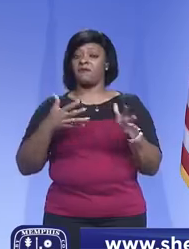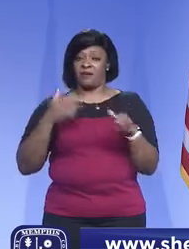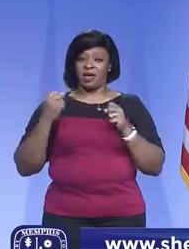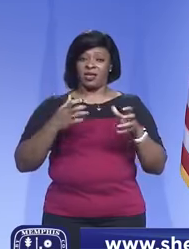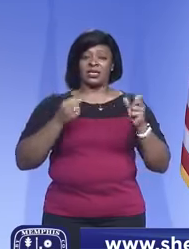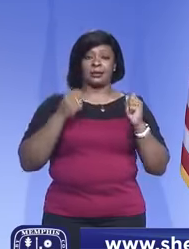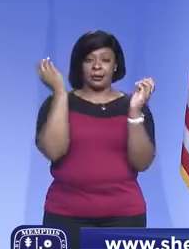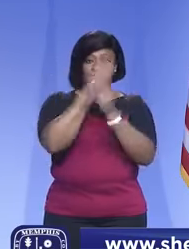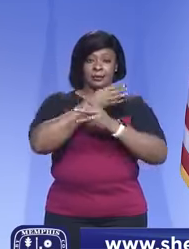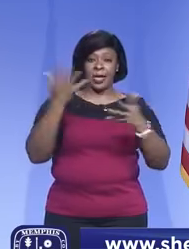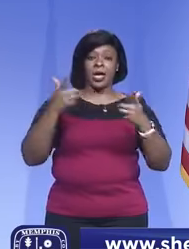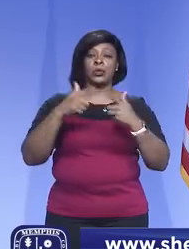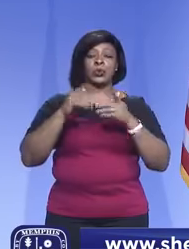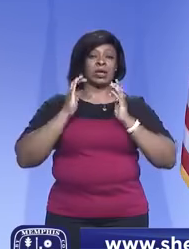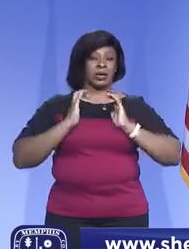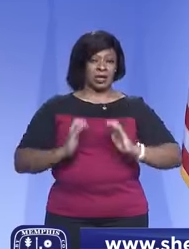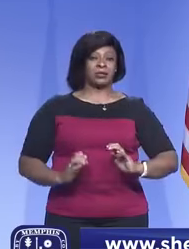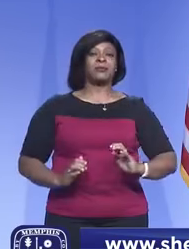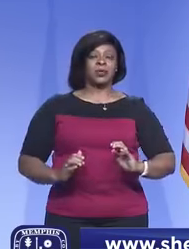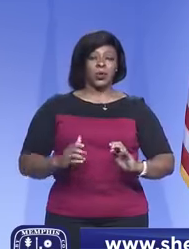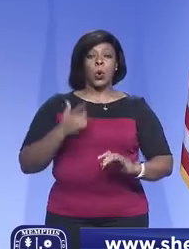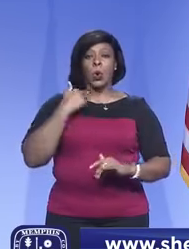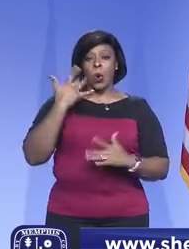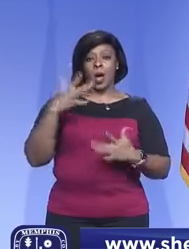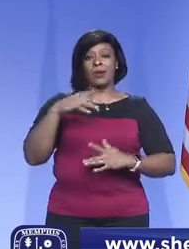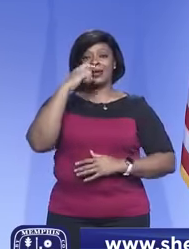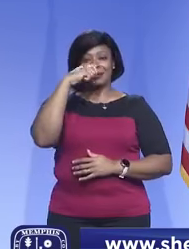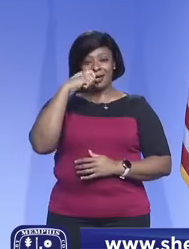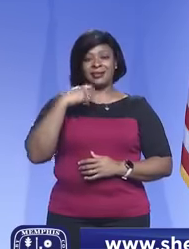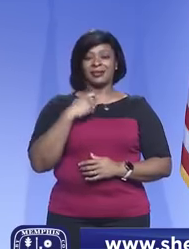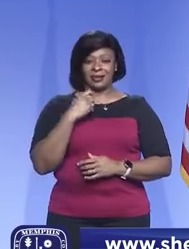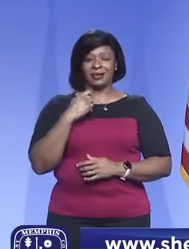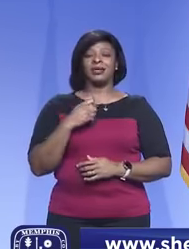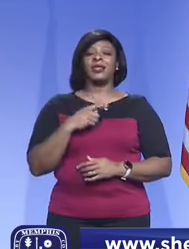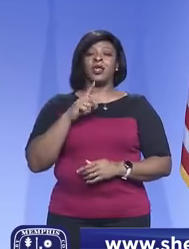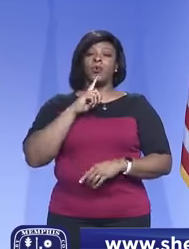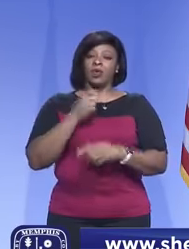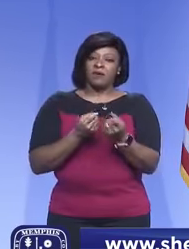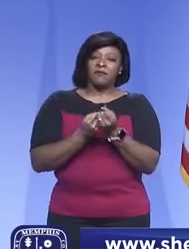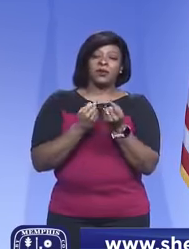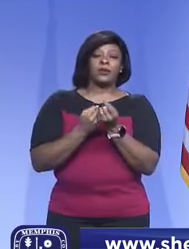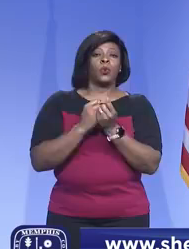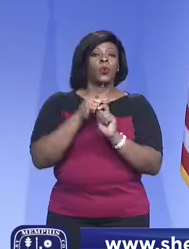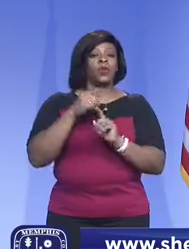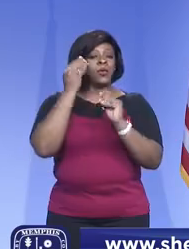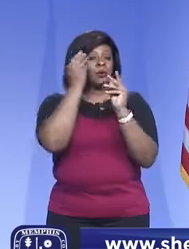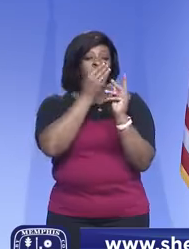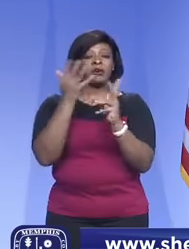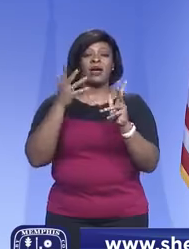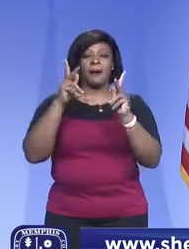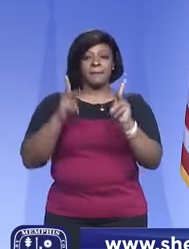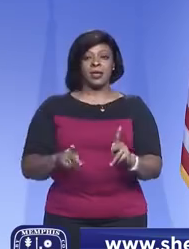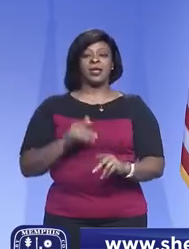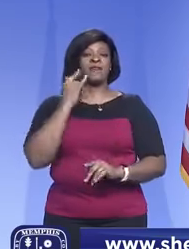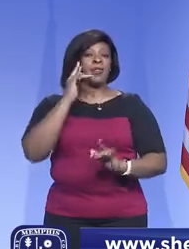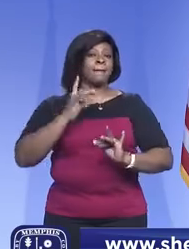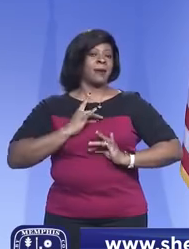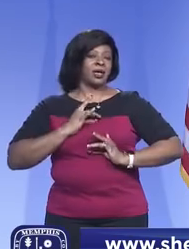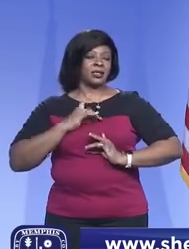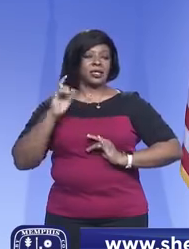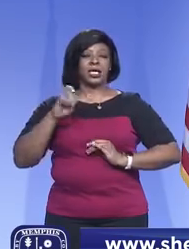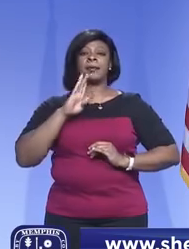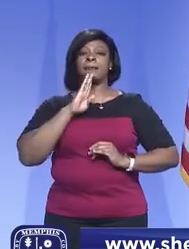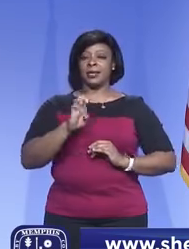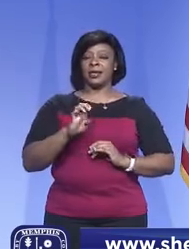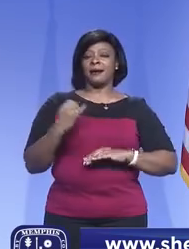that out to the customers who were tested. They're also reinforcing when they notify someone that they're positive that they need to